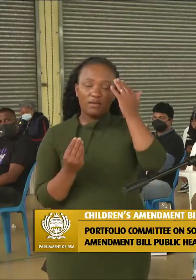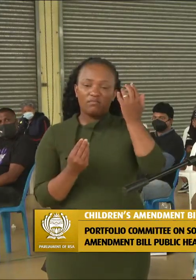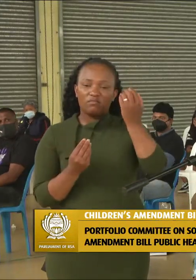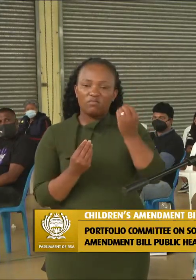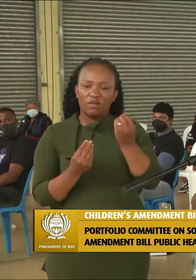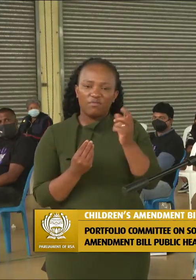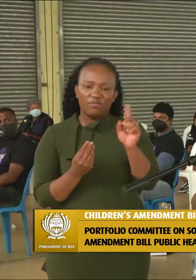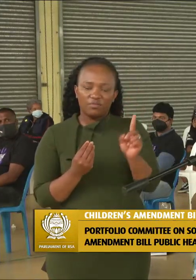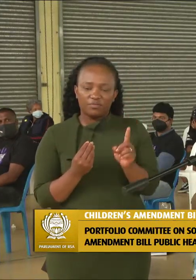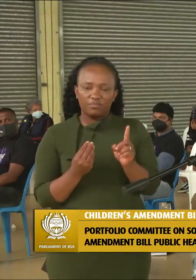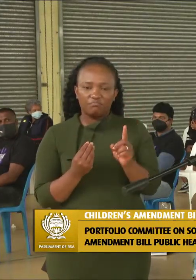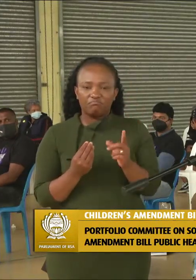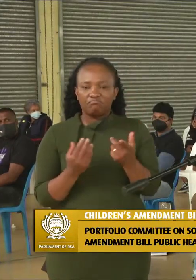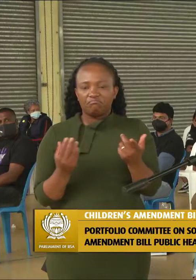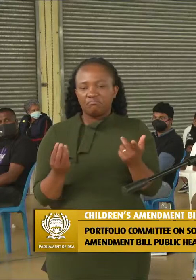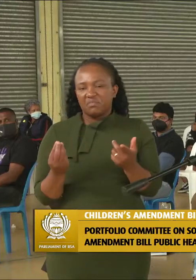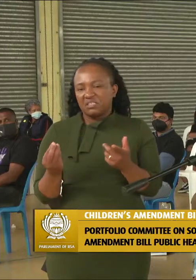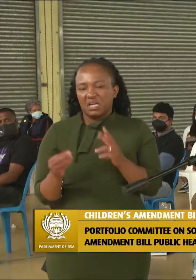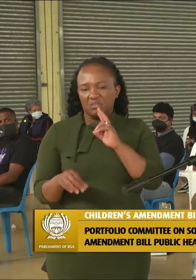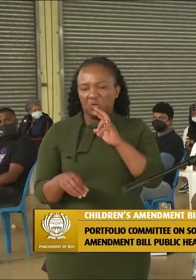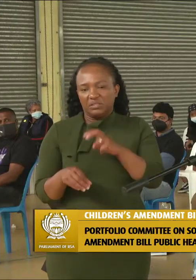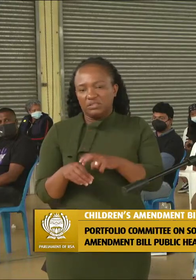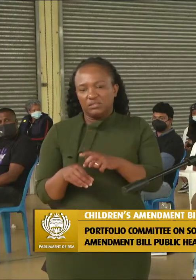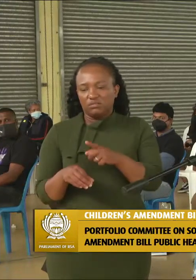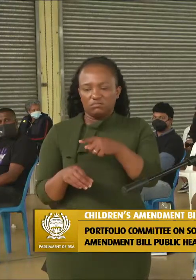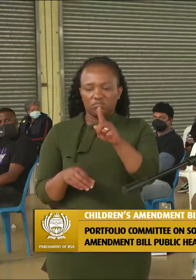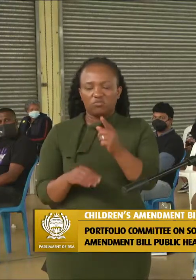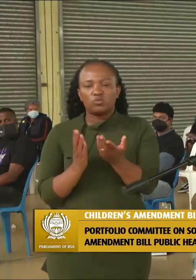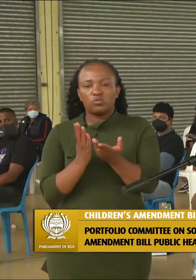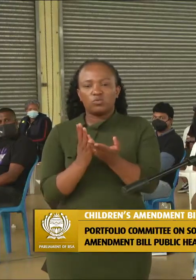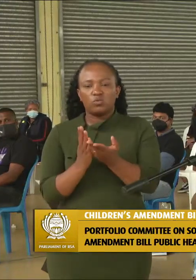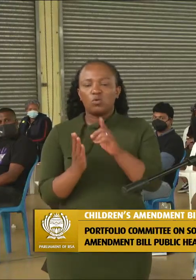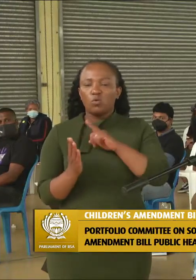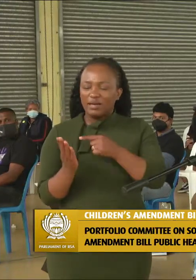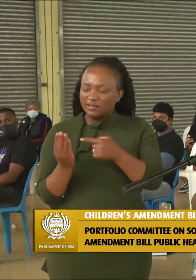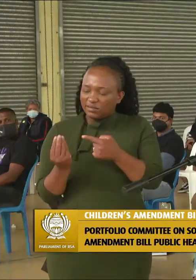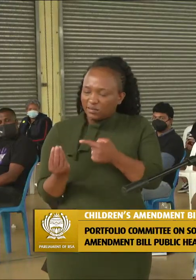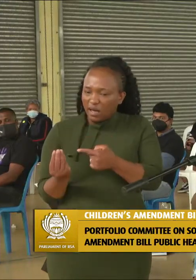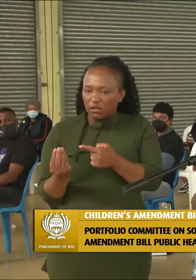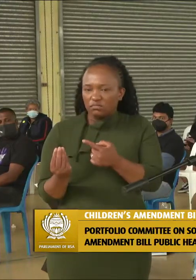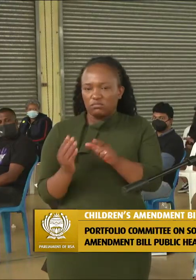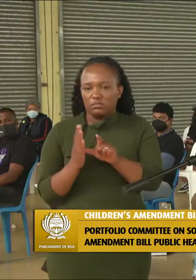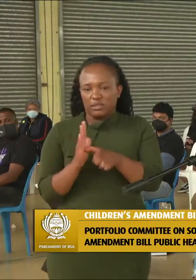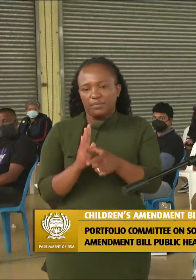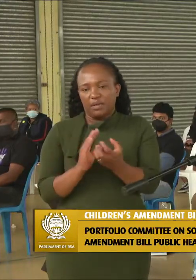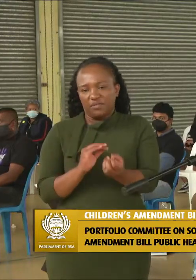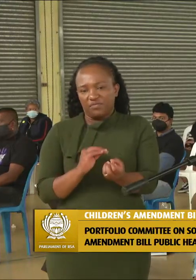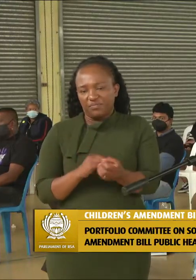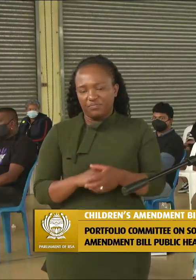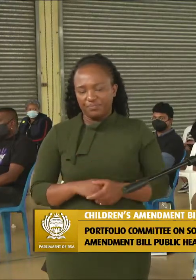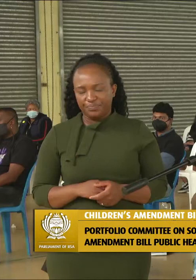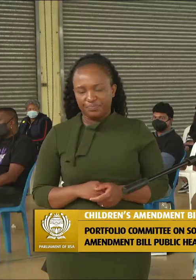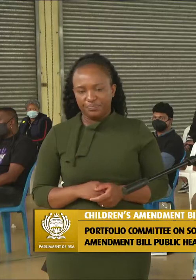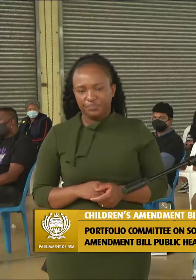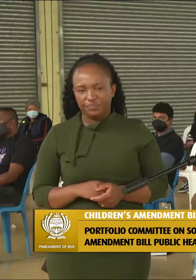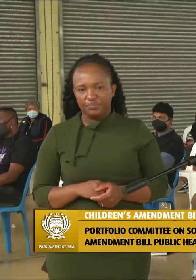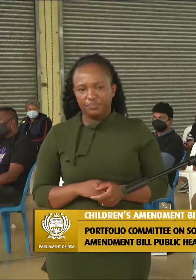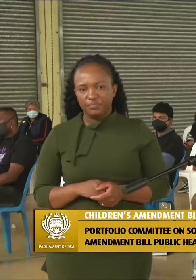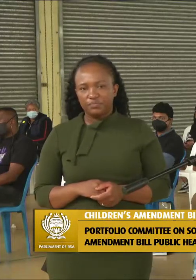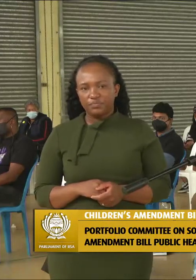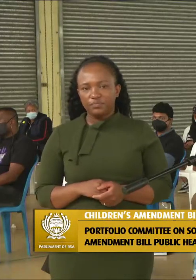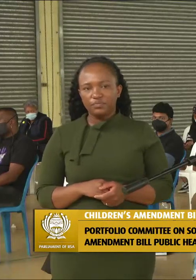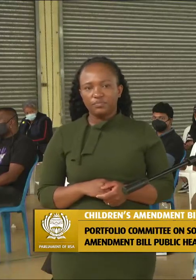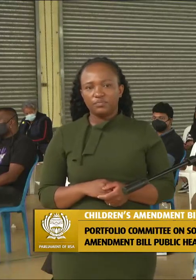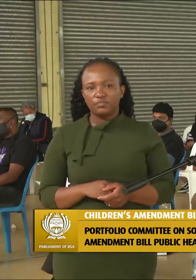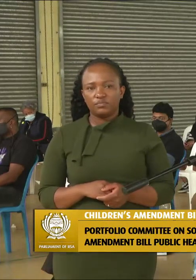umntwana asikho isidingo sokuthi amyise esikoleni ngoba uphila nokukhubazeka. Sometimes we find other parents,